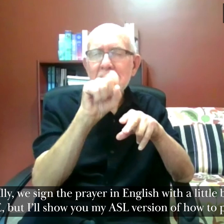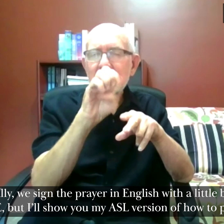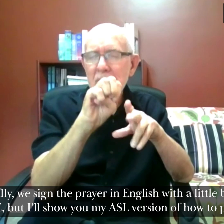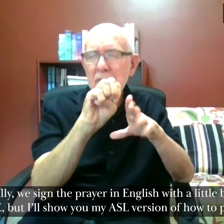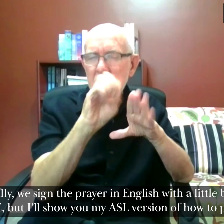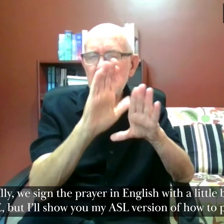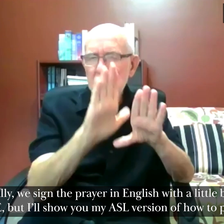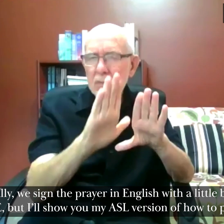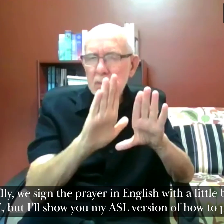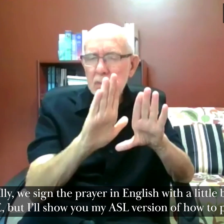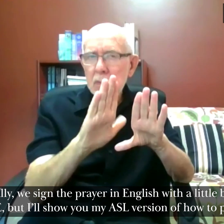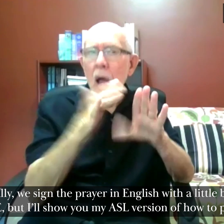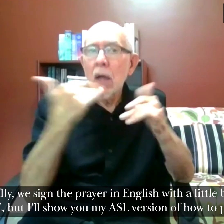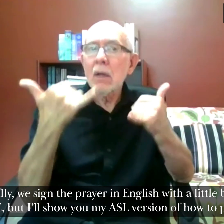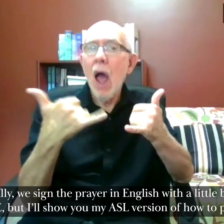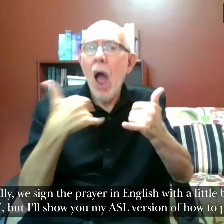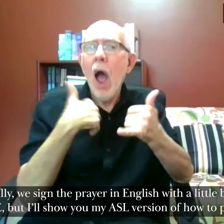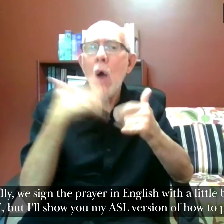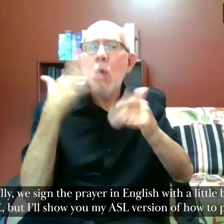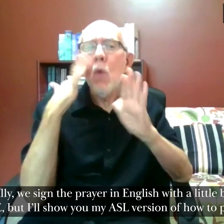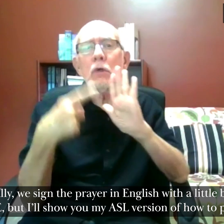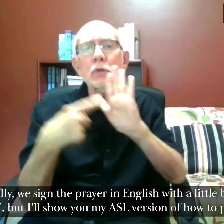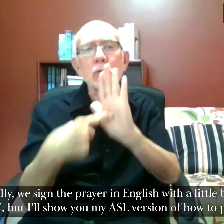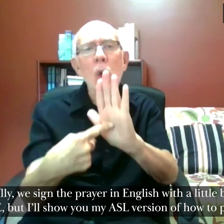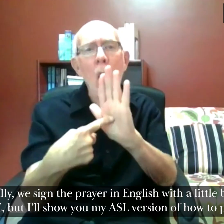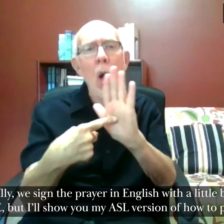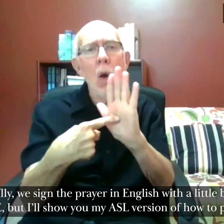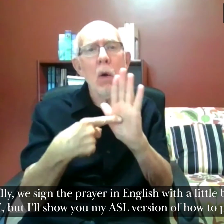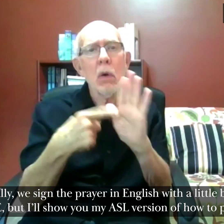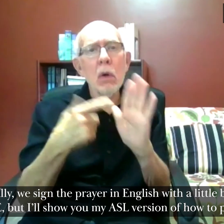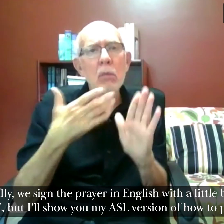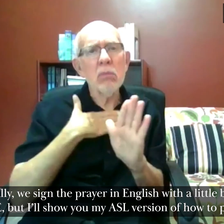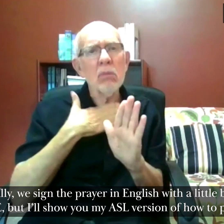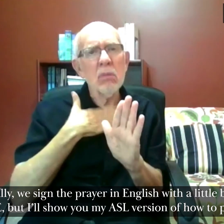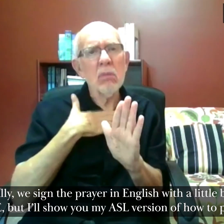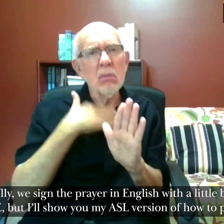you my ASL version of how to pray the Our Father.